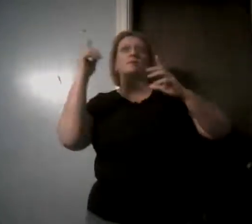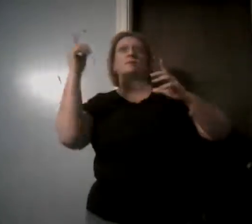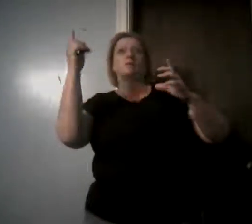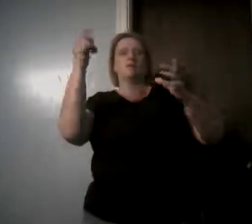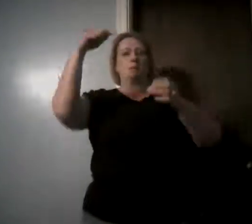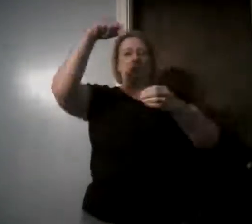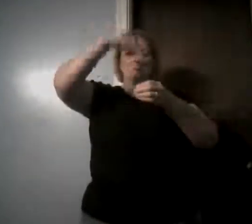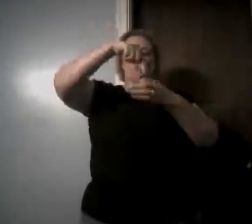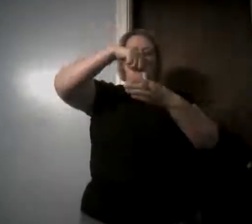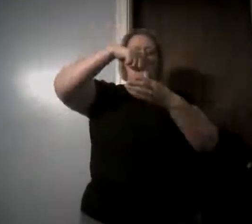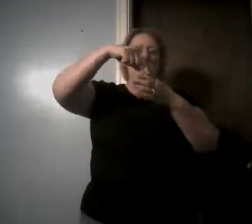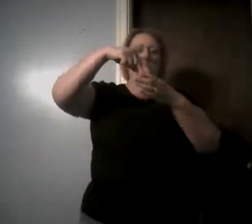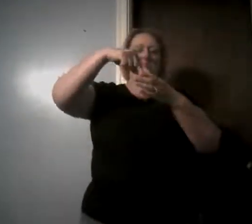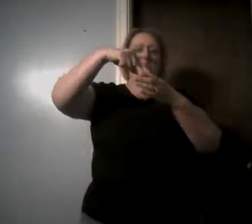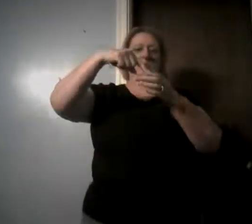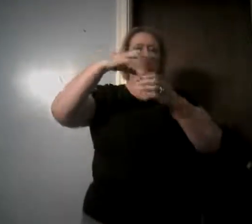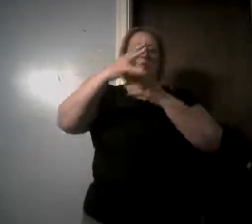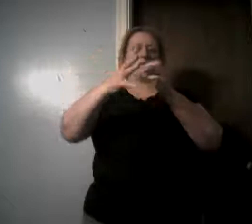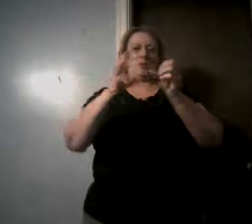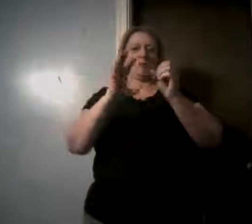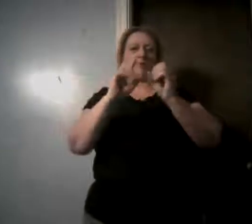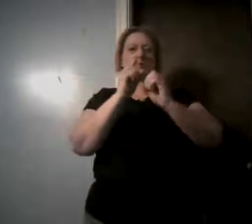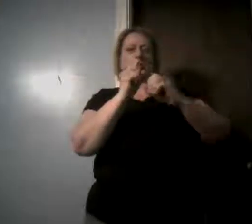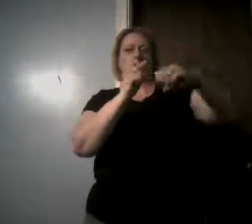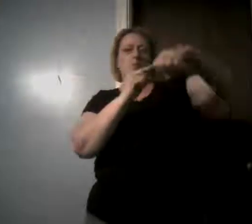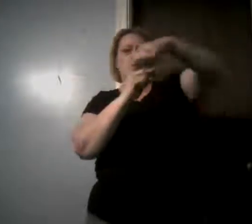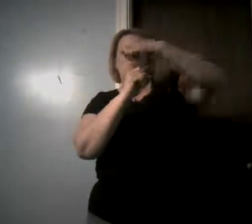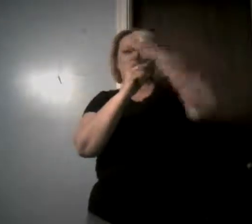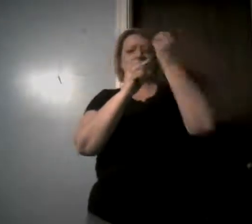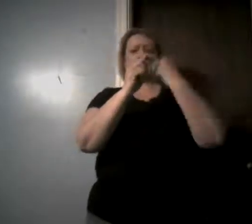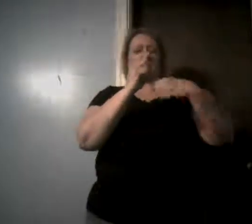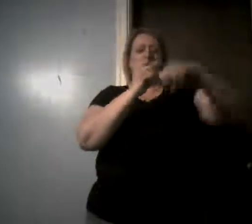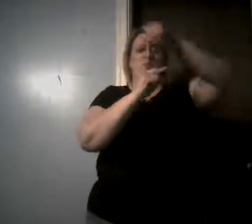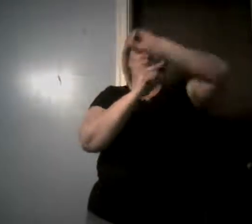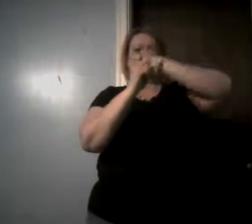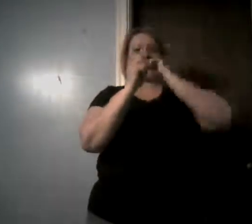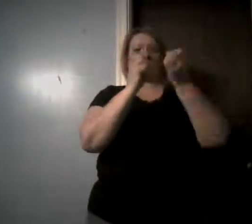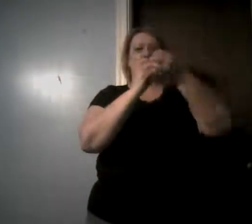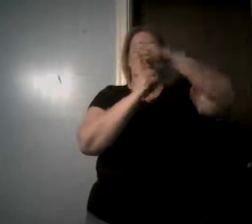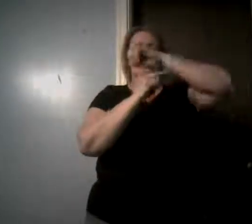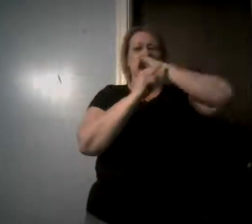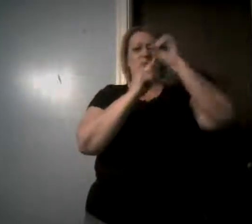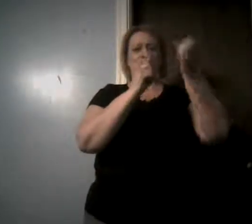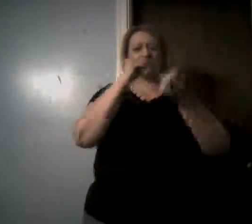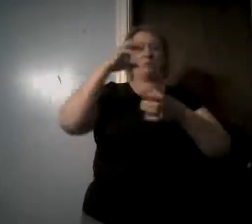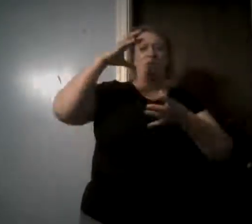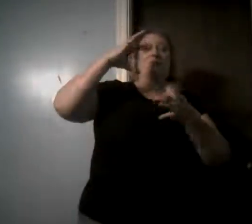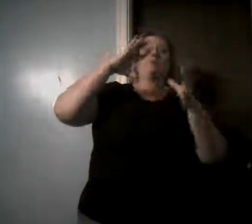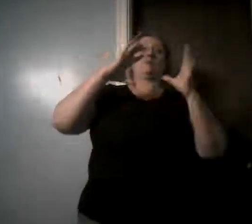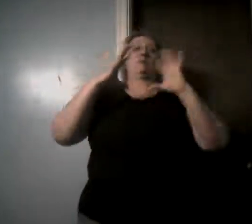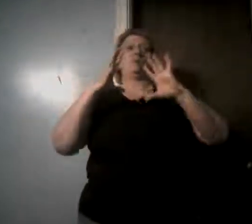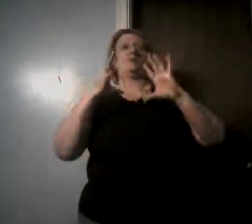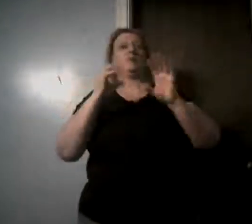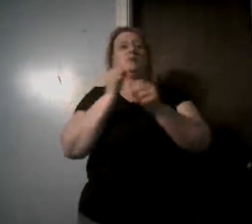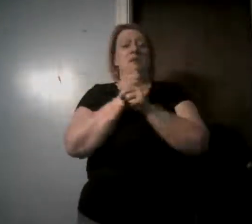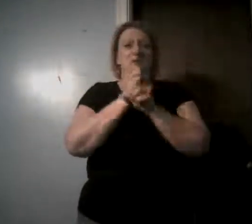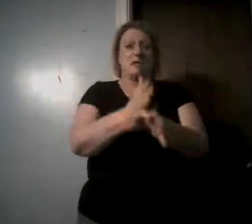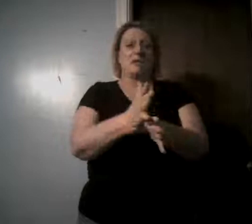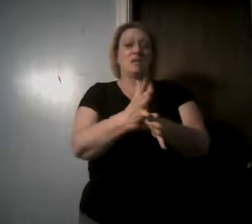May be caused by an inner ear problem such as Meniere's disease, also head or neck injuries, medications that cause